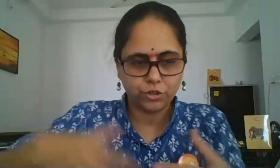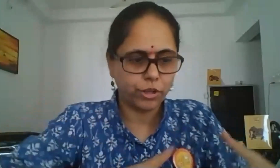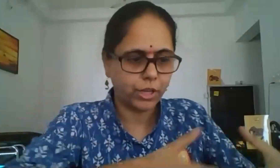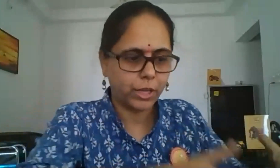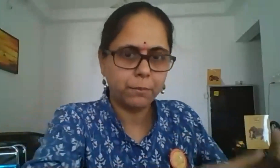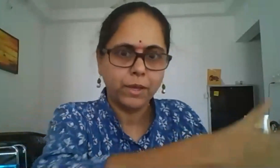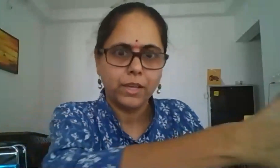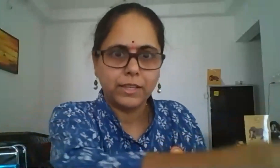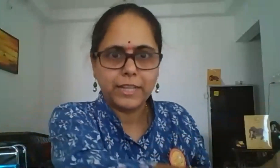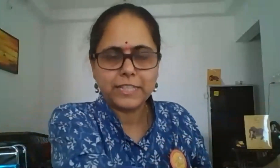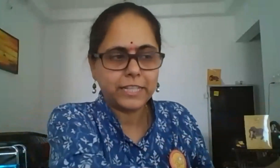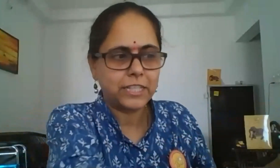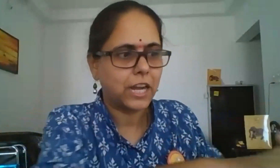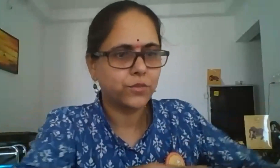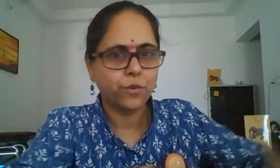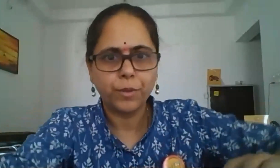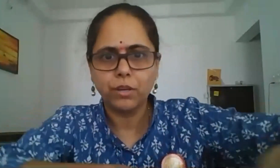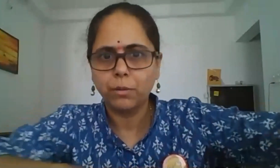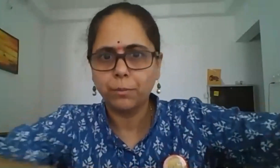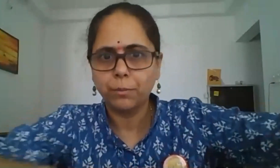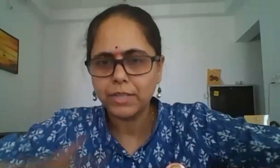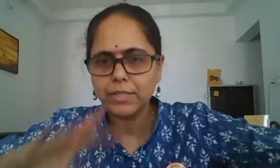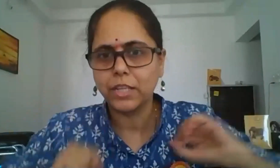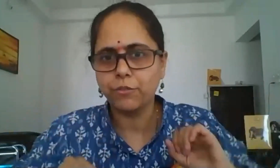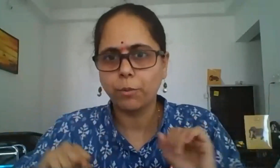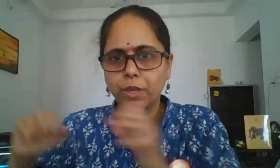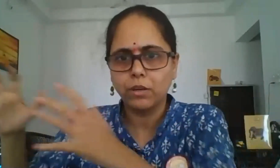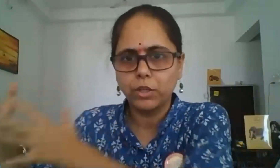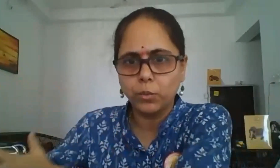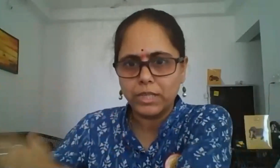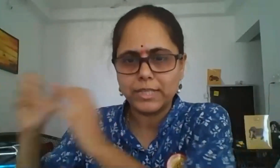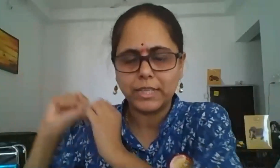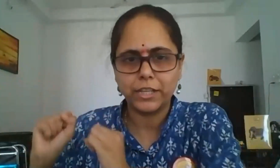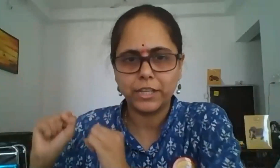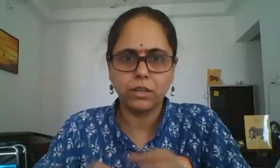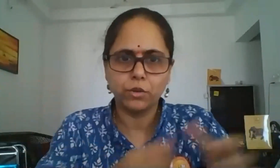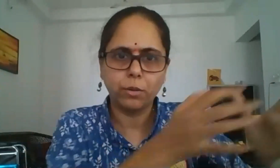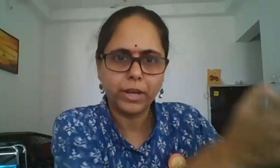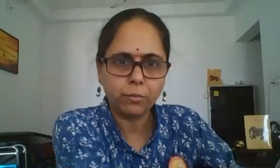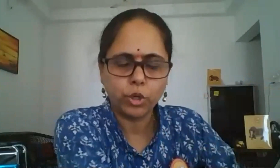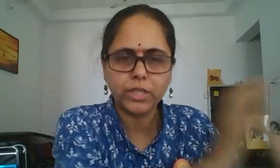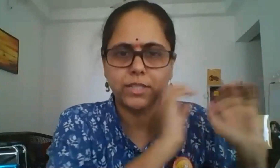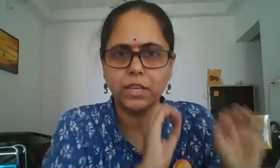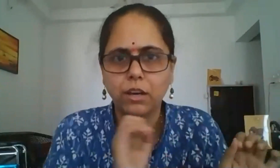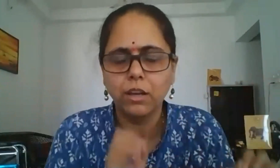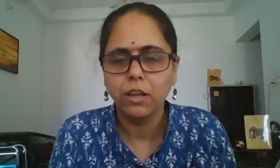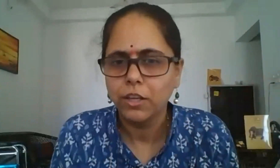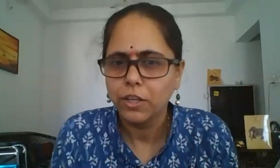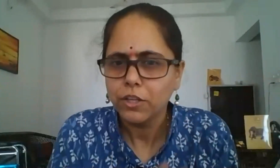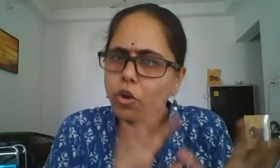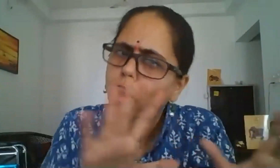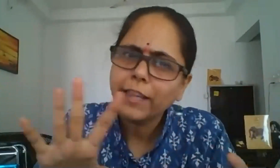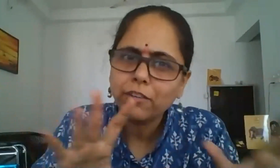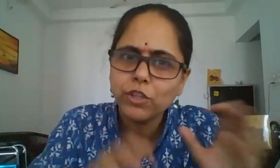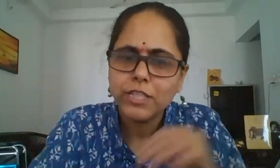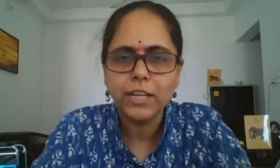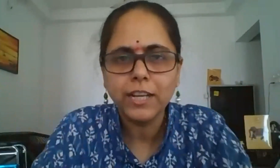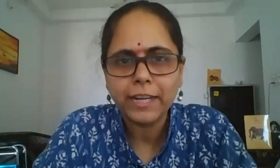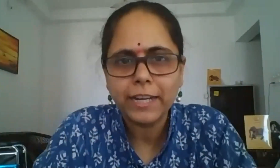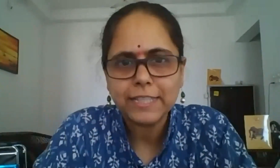showing him that stage starts from here, people are sitting from here, you will sit here, your braille book is here. So all that was done, and I said,